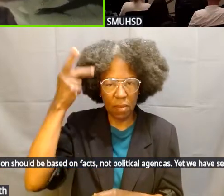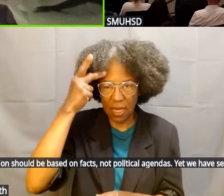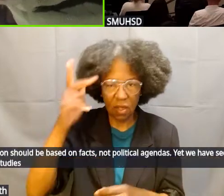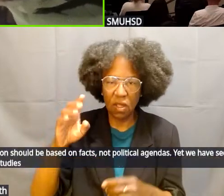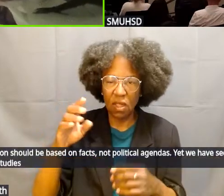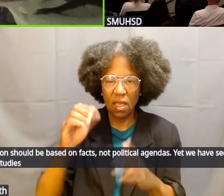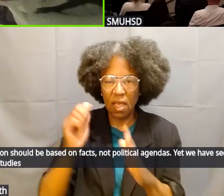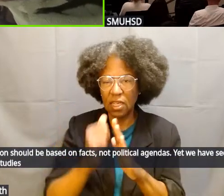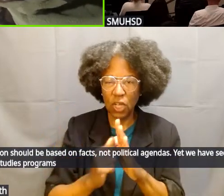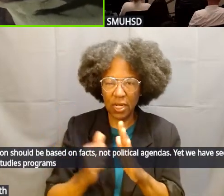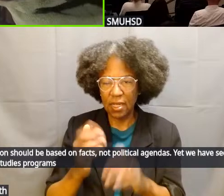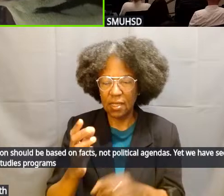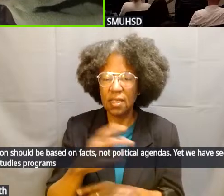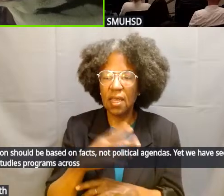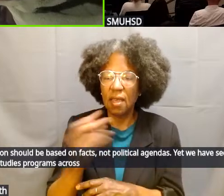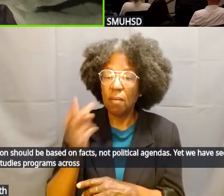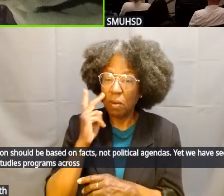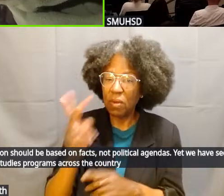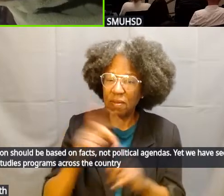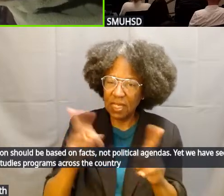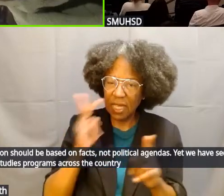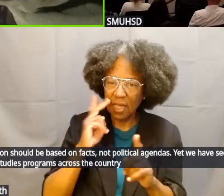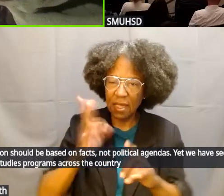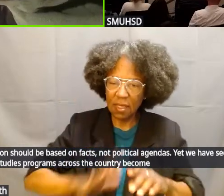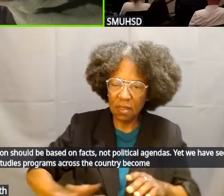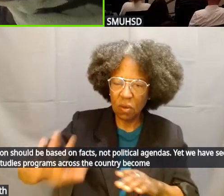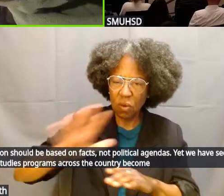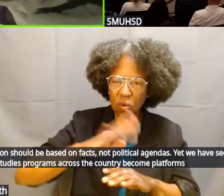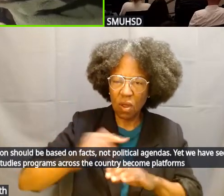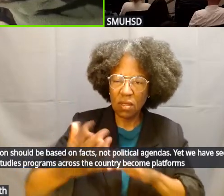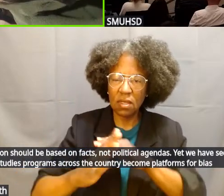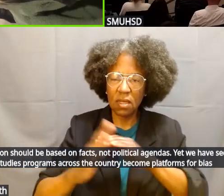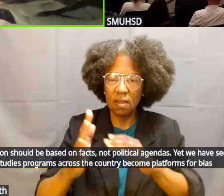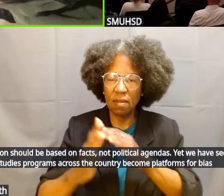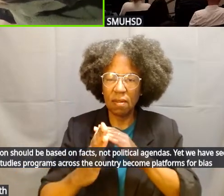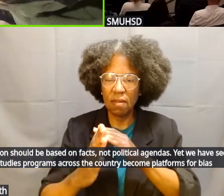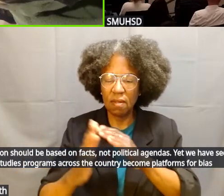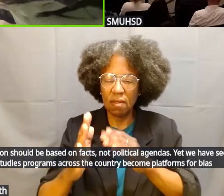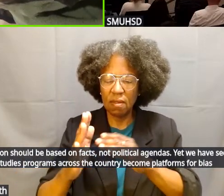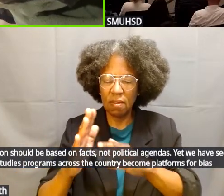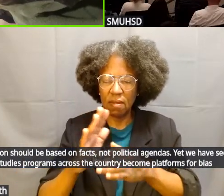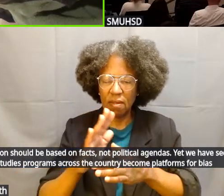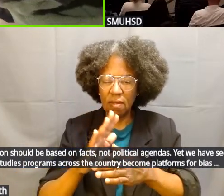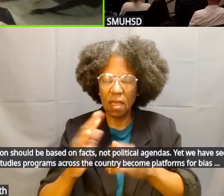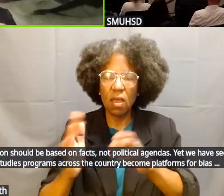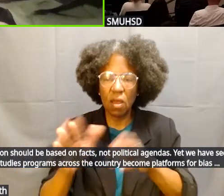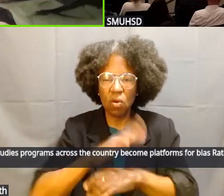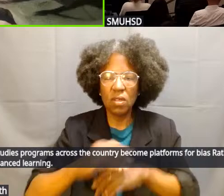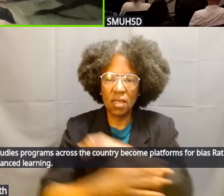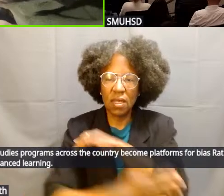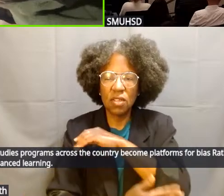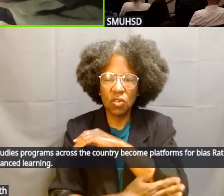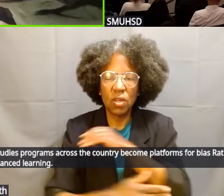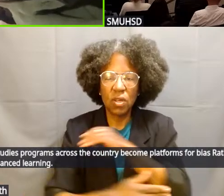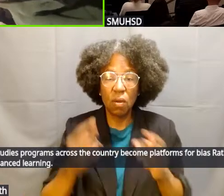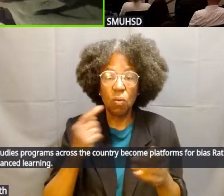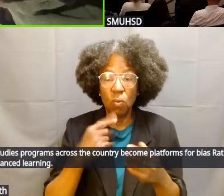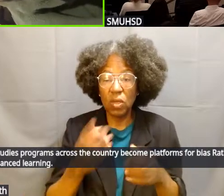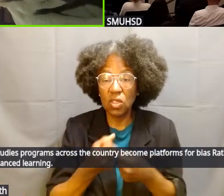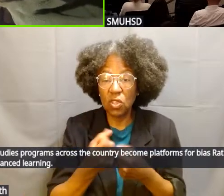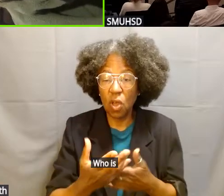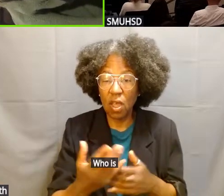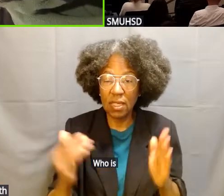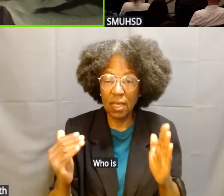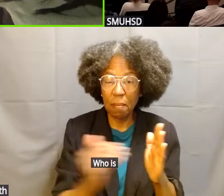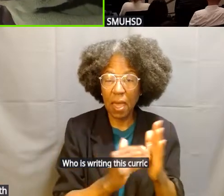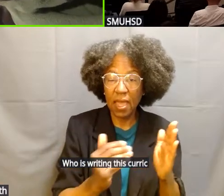programs across the country become platforms for bias rather than balanced learning. Who is writing this